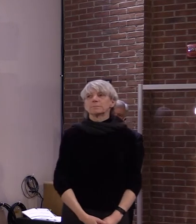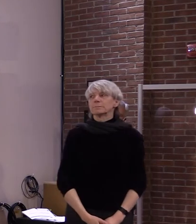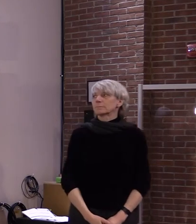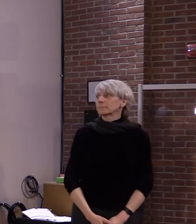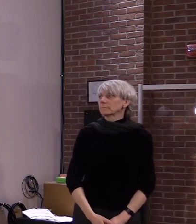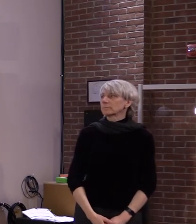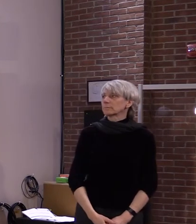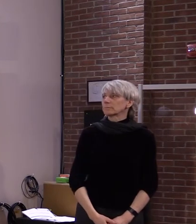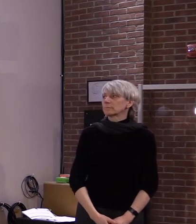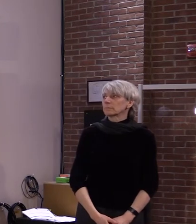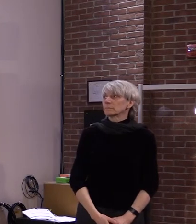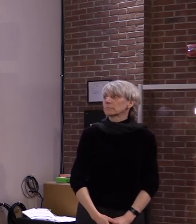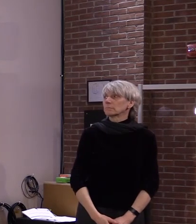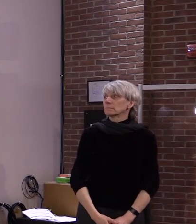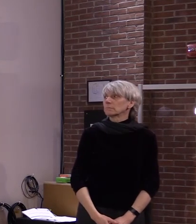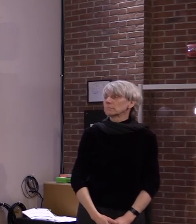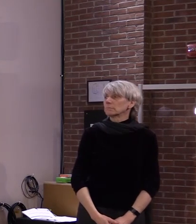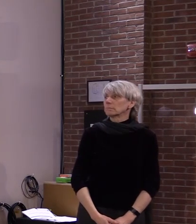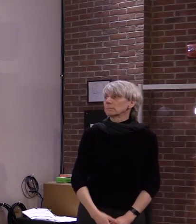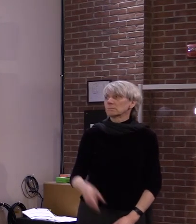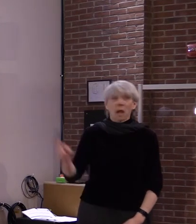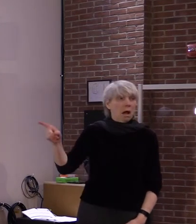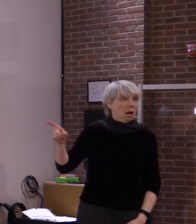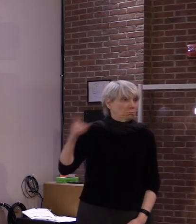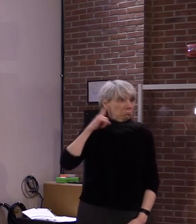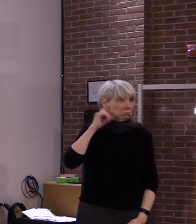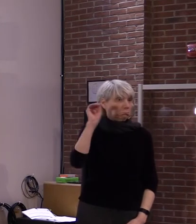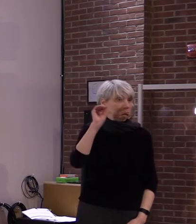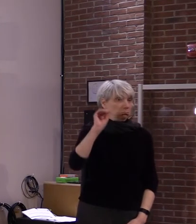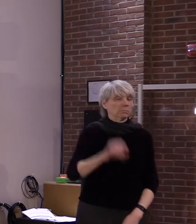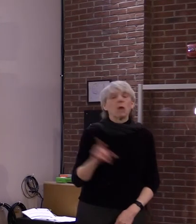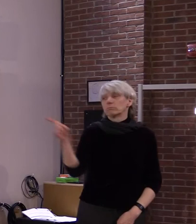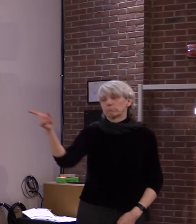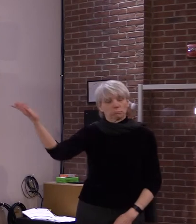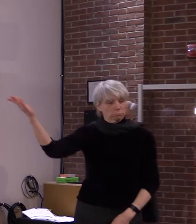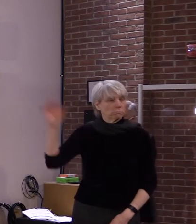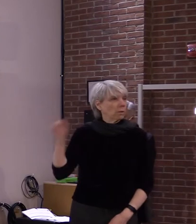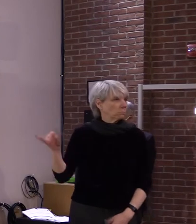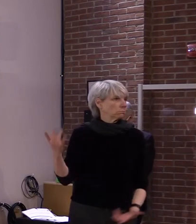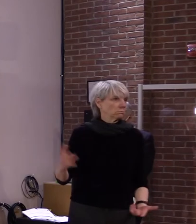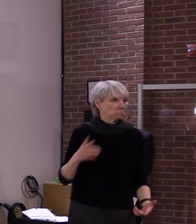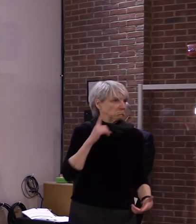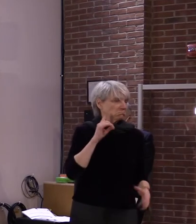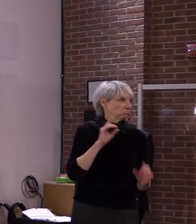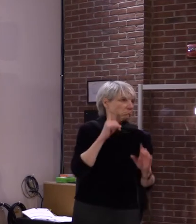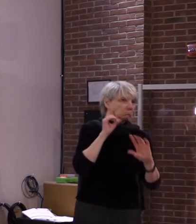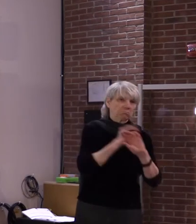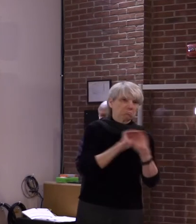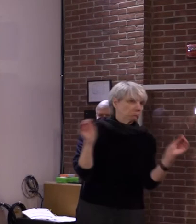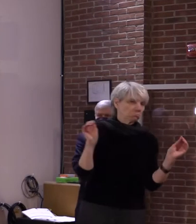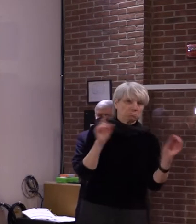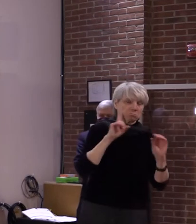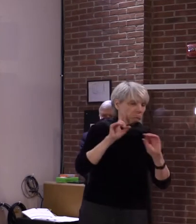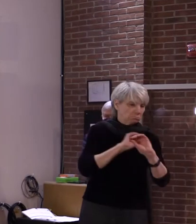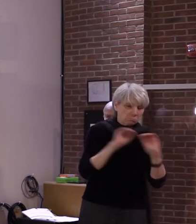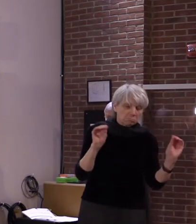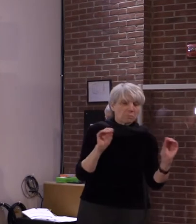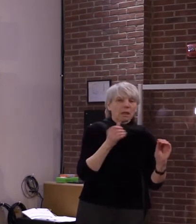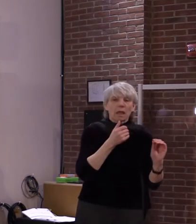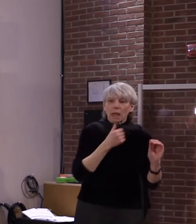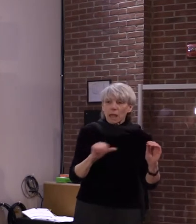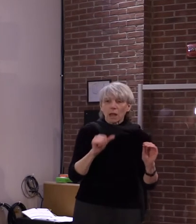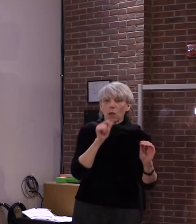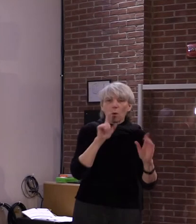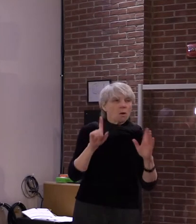anything else dr levine yeah we haven't see yeah and again i don't believe we have we have found any of